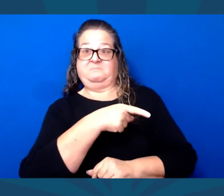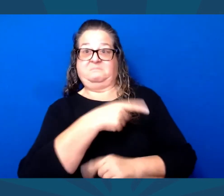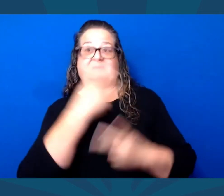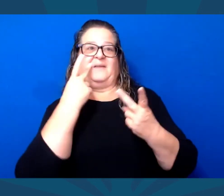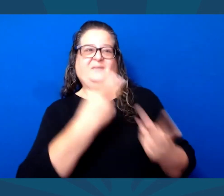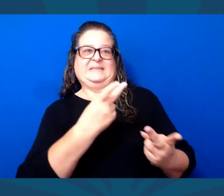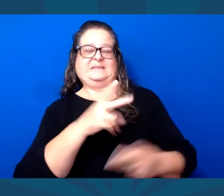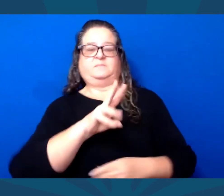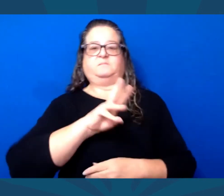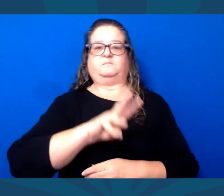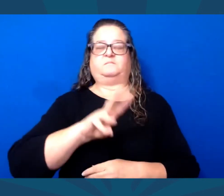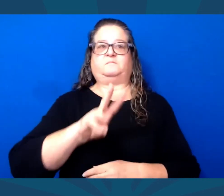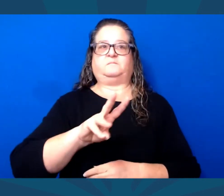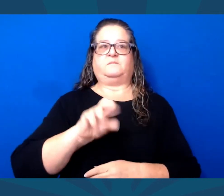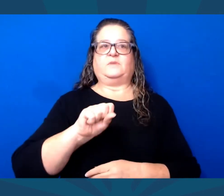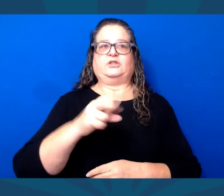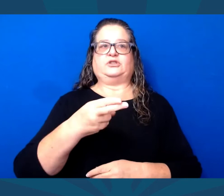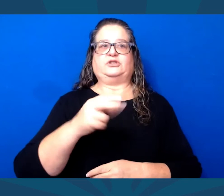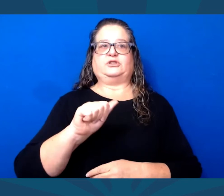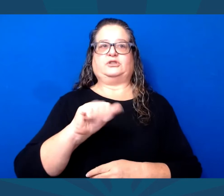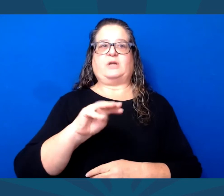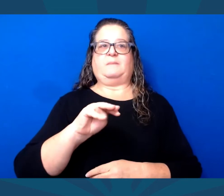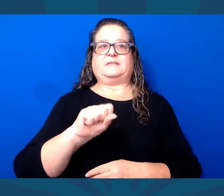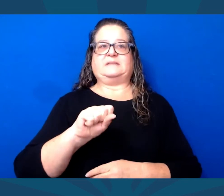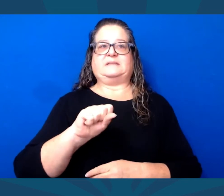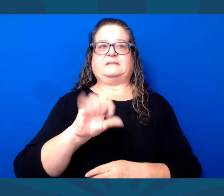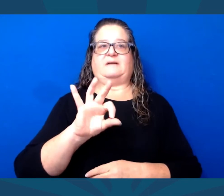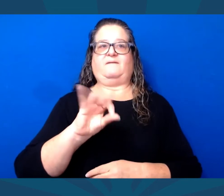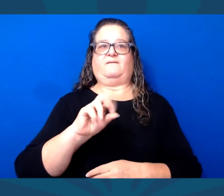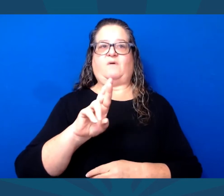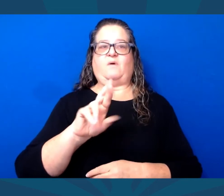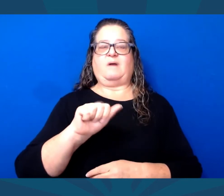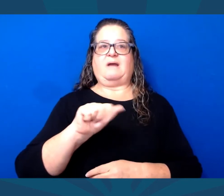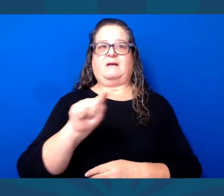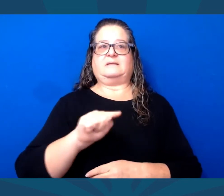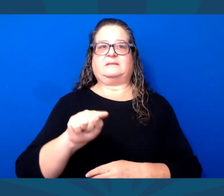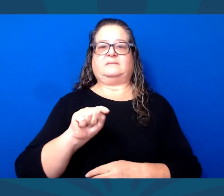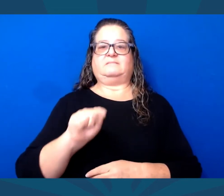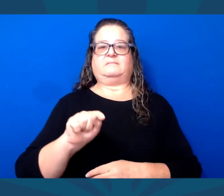For more information about Shams Abdus Samad, visit her website,